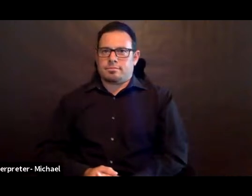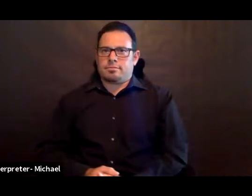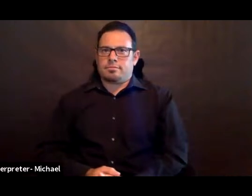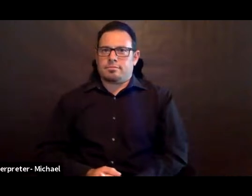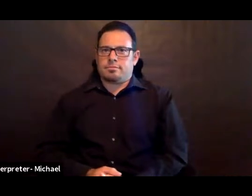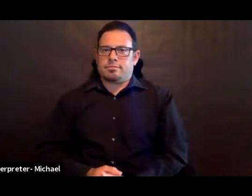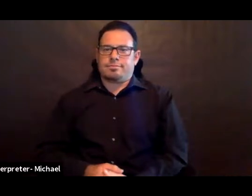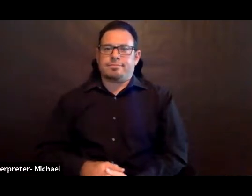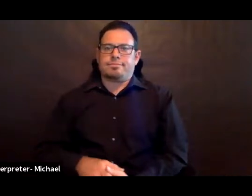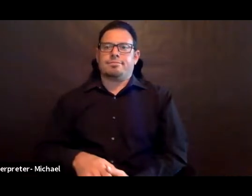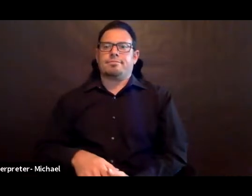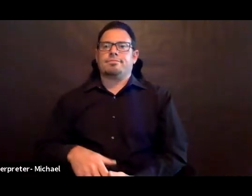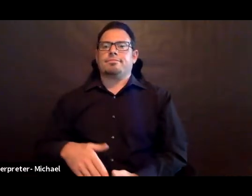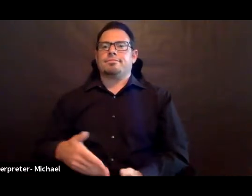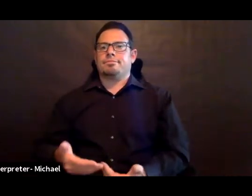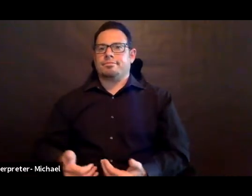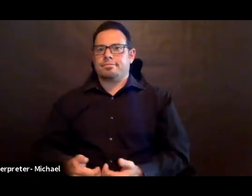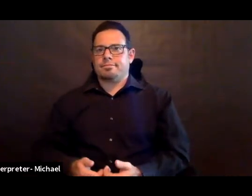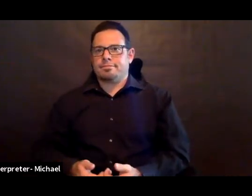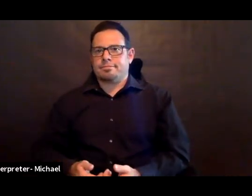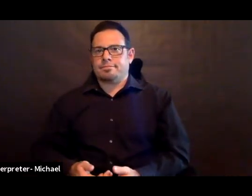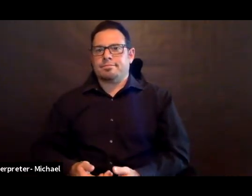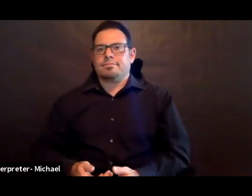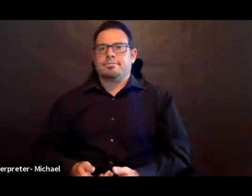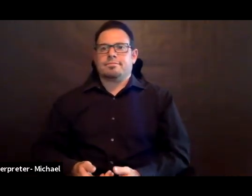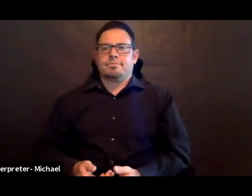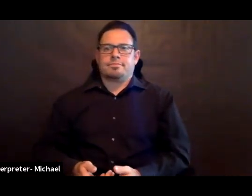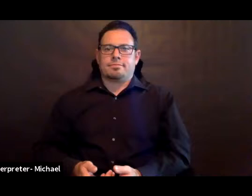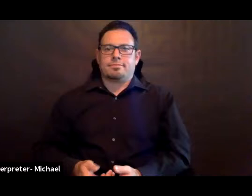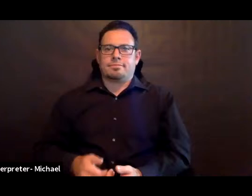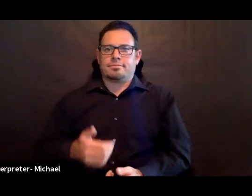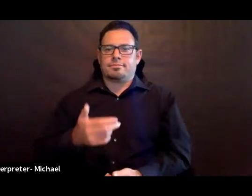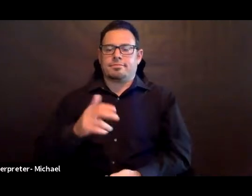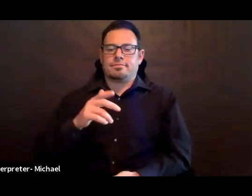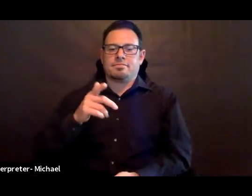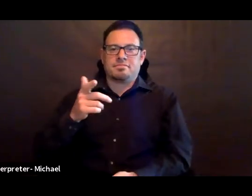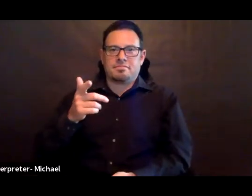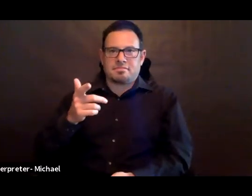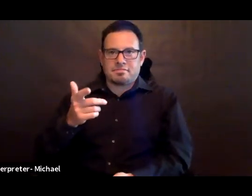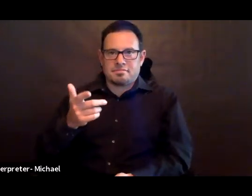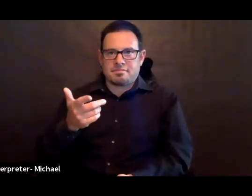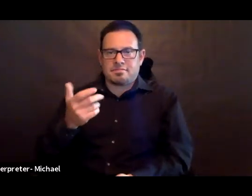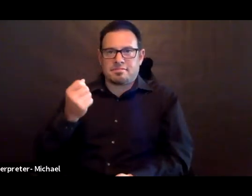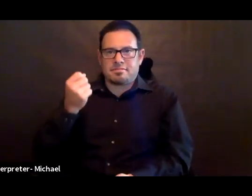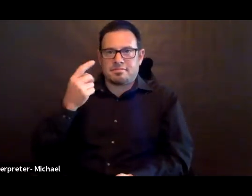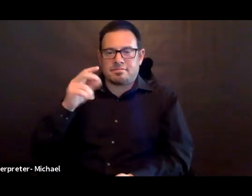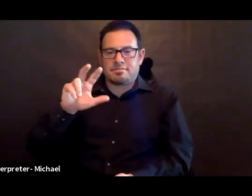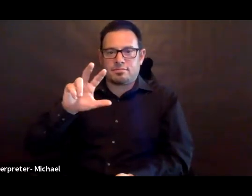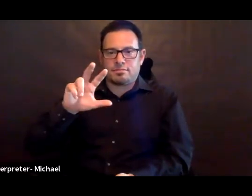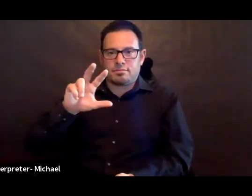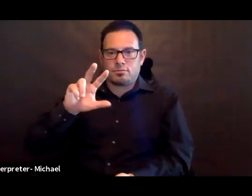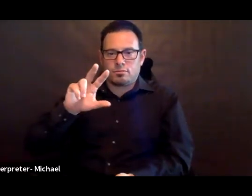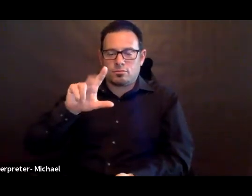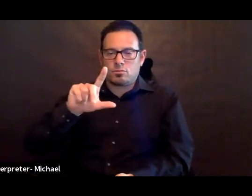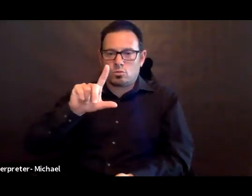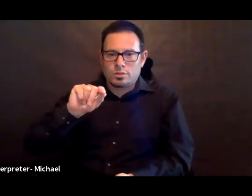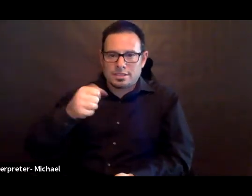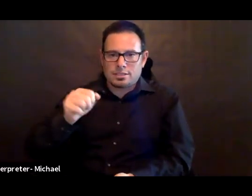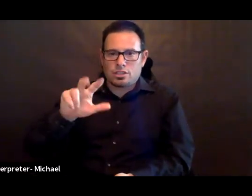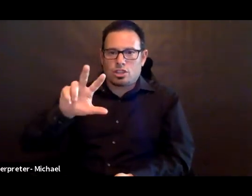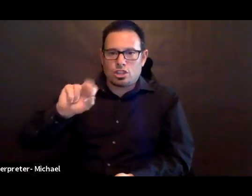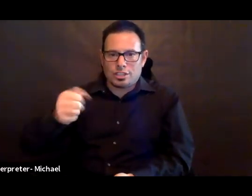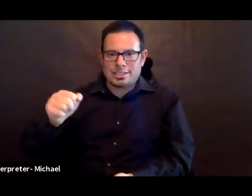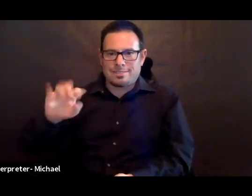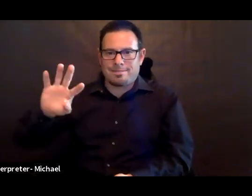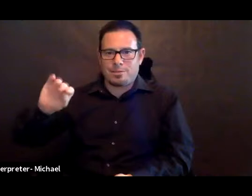And their level of transmission is much higher than where we are at currently. And so